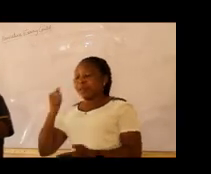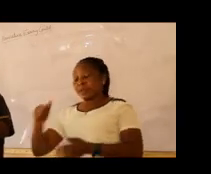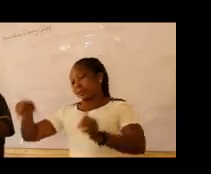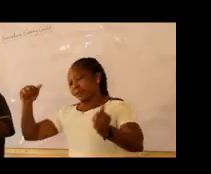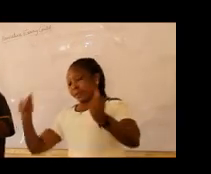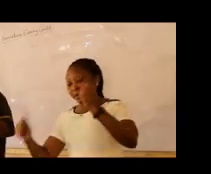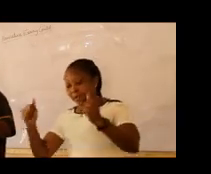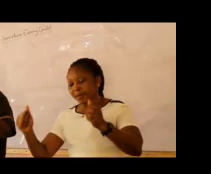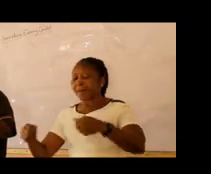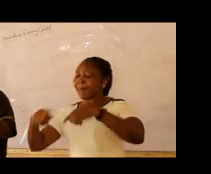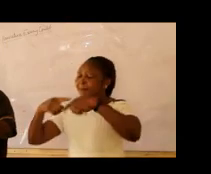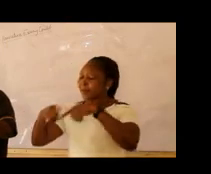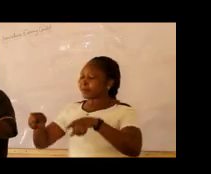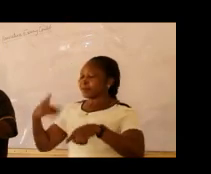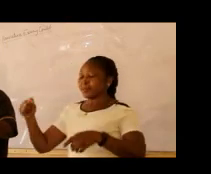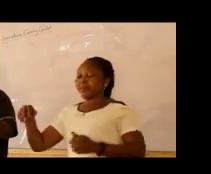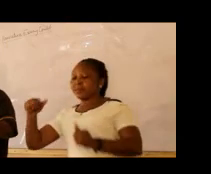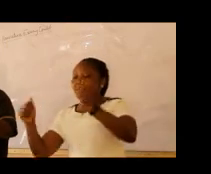drunk.